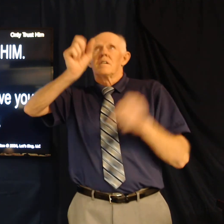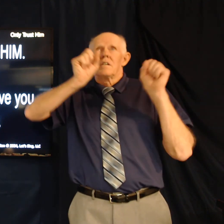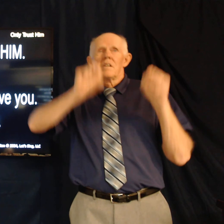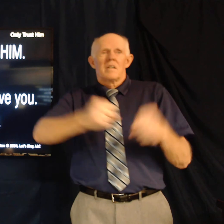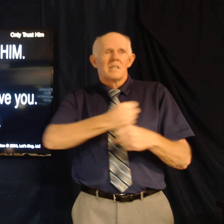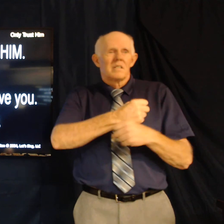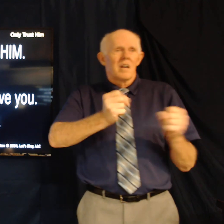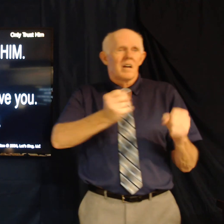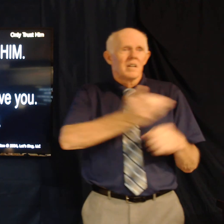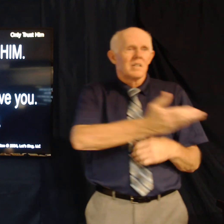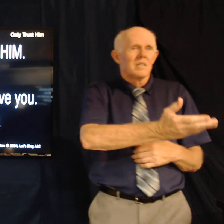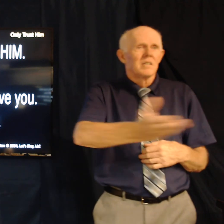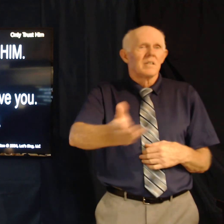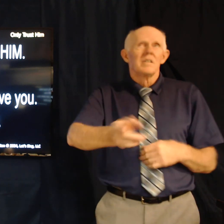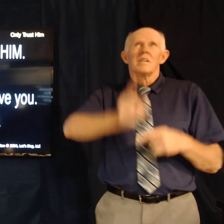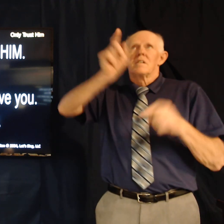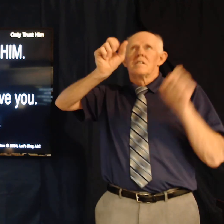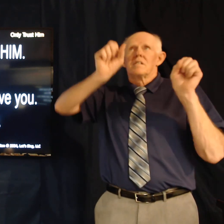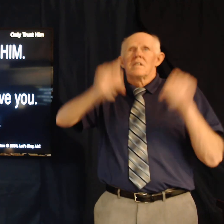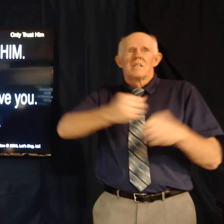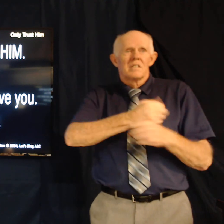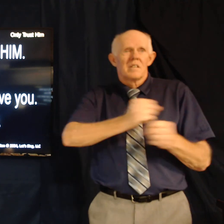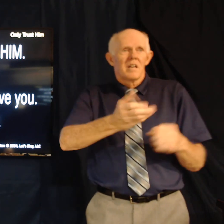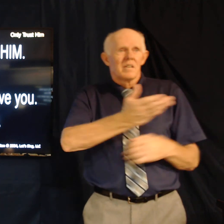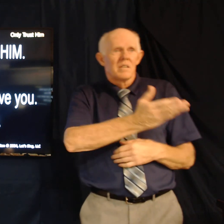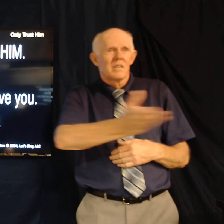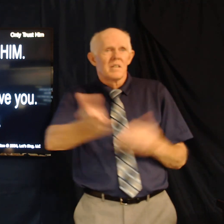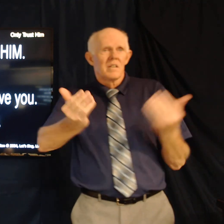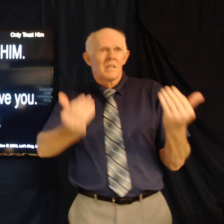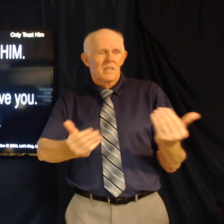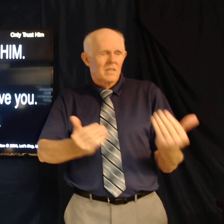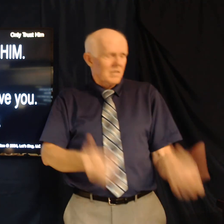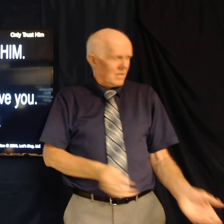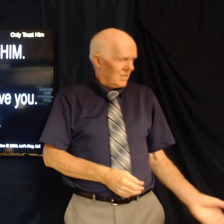He can save you. He can save you now.